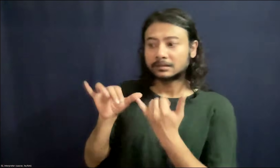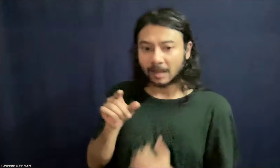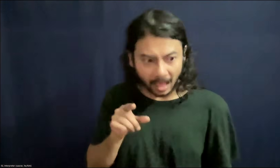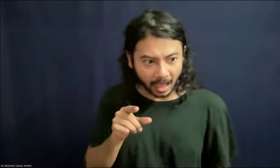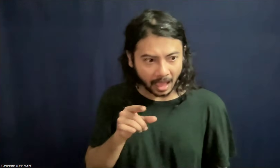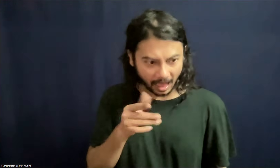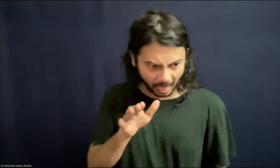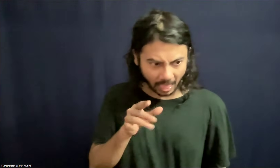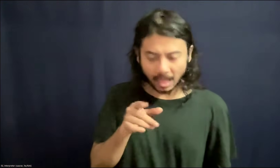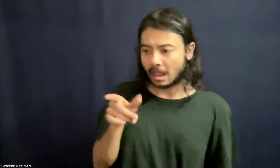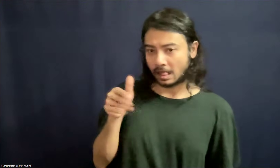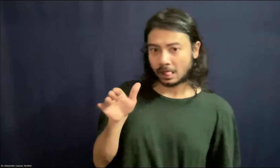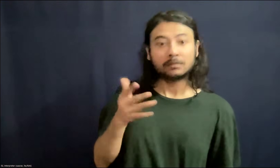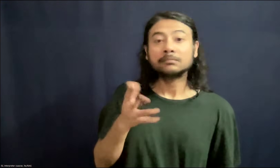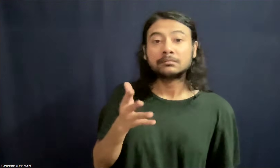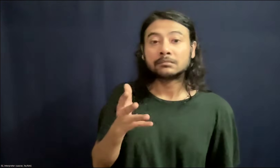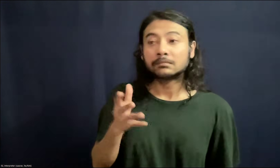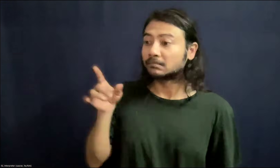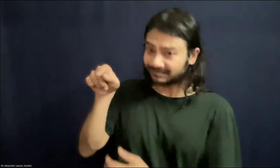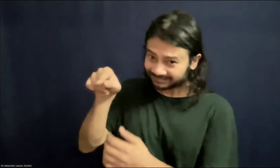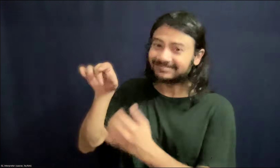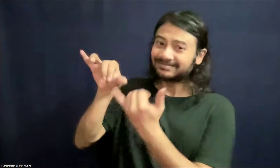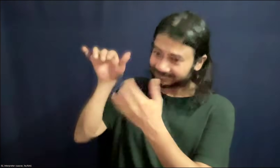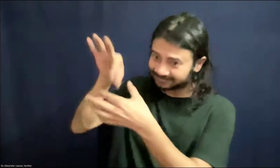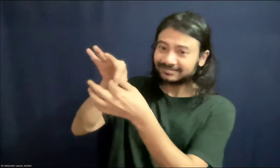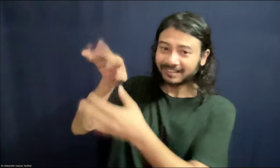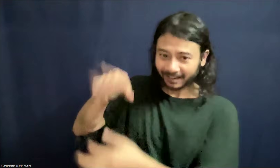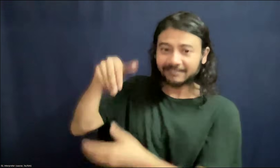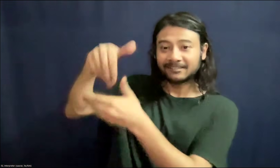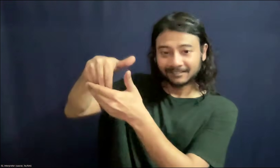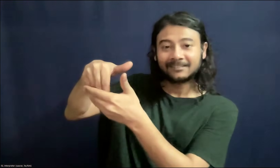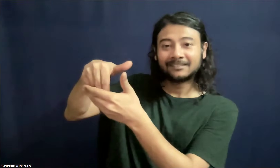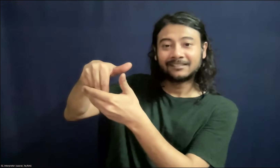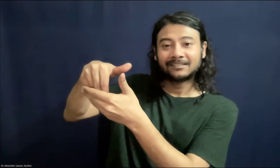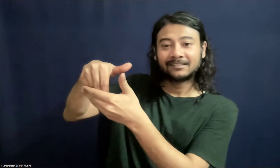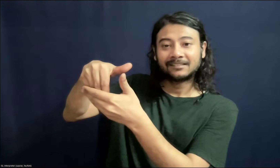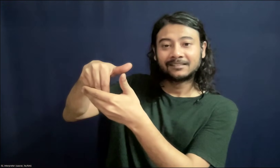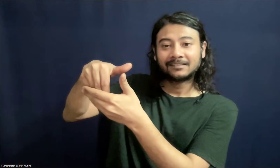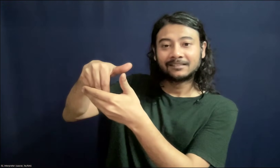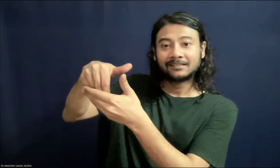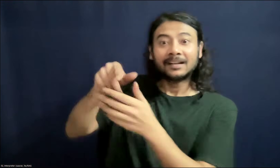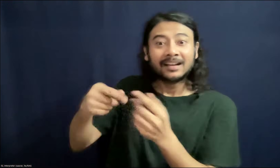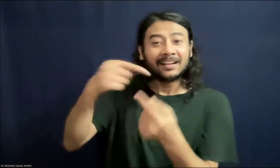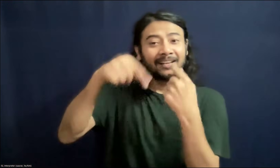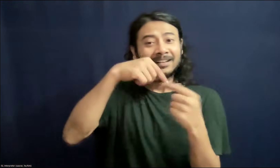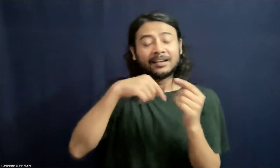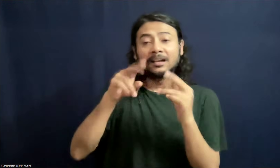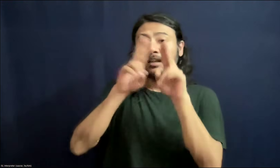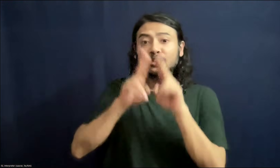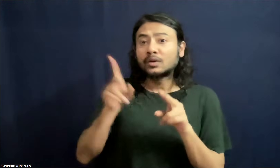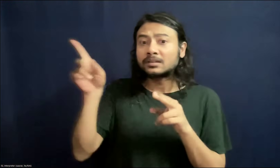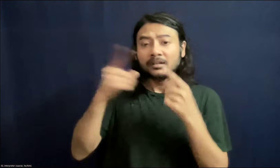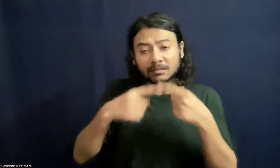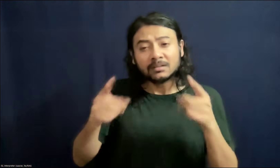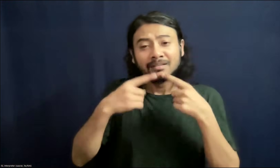So that is why it is said that if you start seeing Krishna in everybody, then you'll not hate